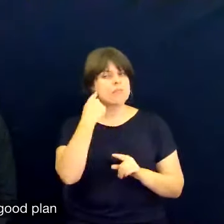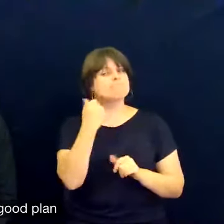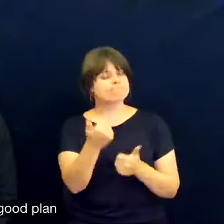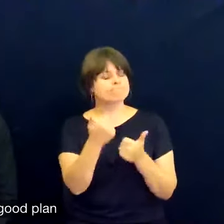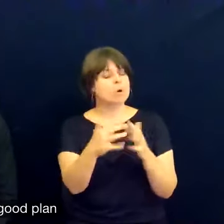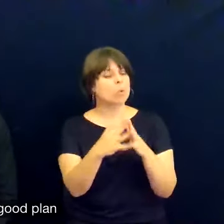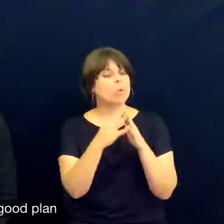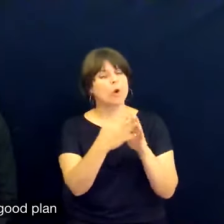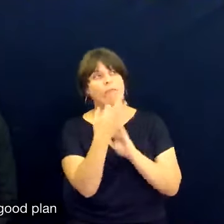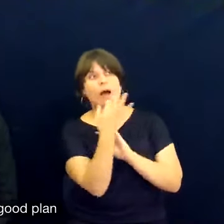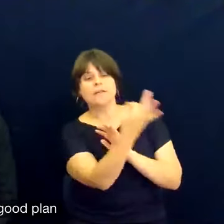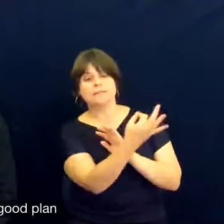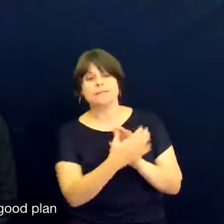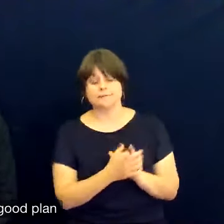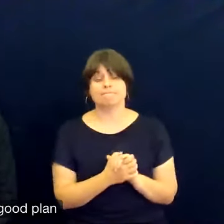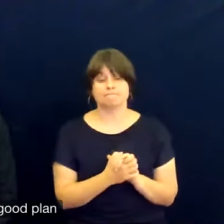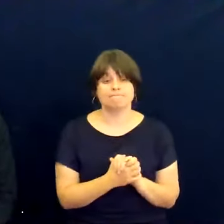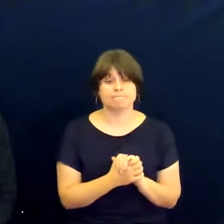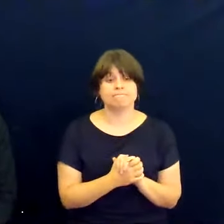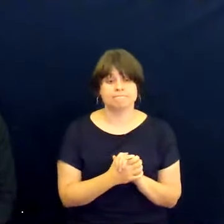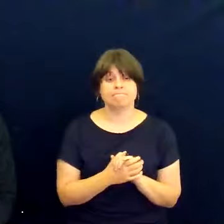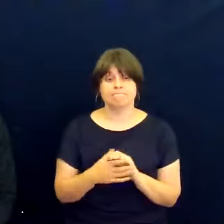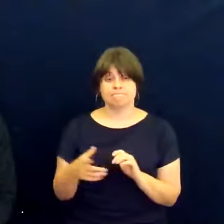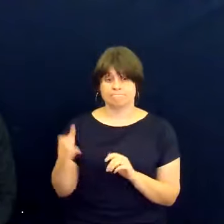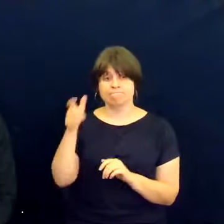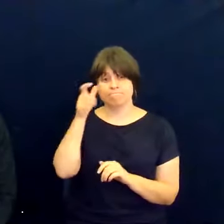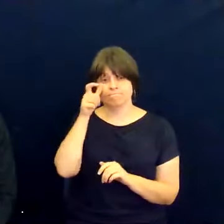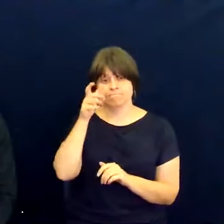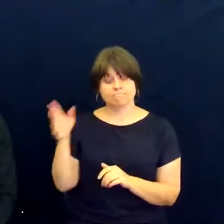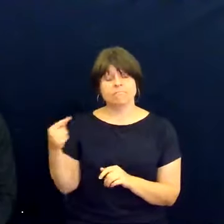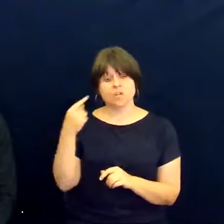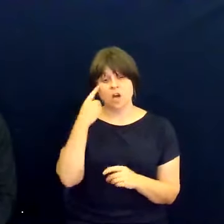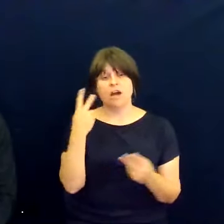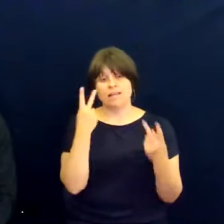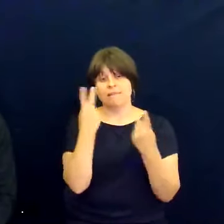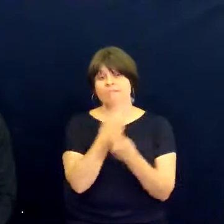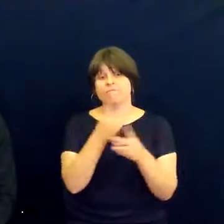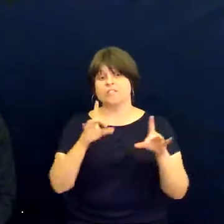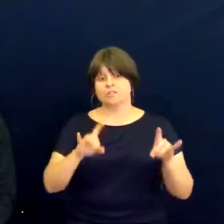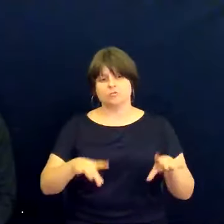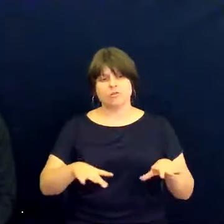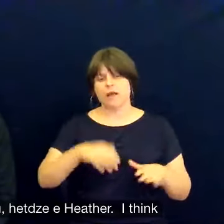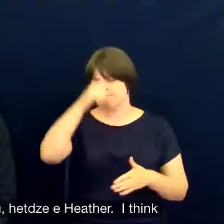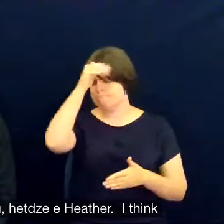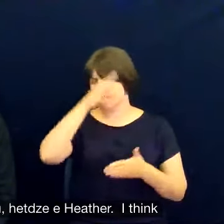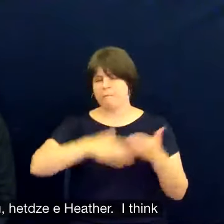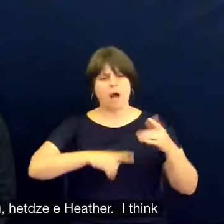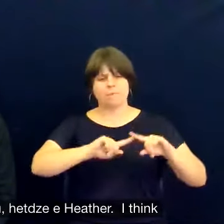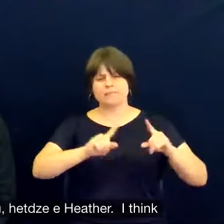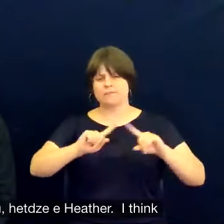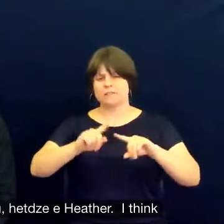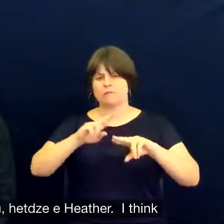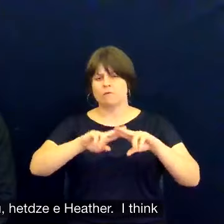Yes, thank you, Heather. I think Vision Australia has a lot of experience in formatting